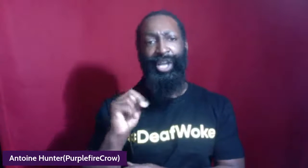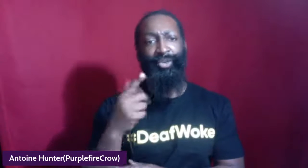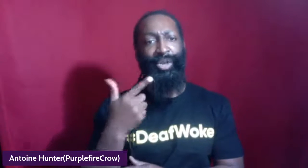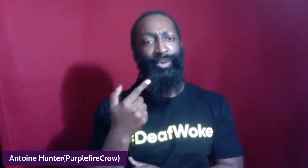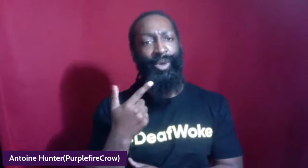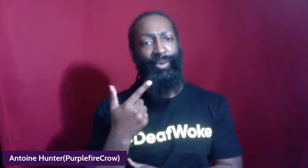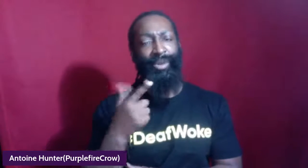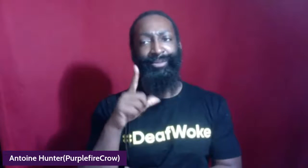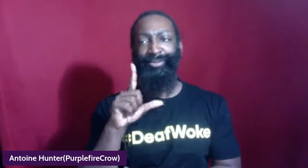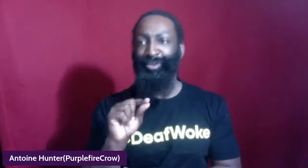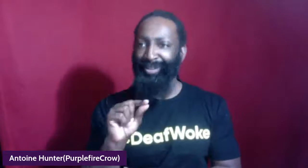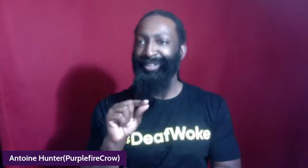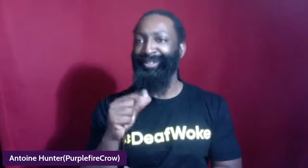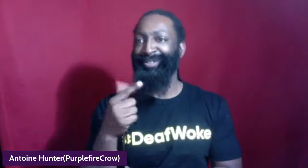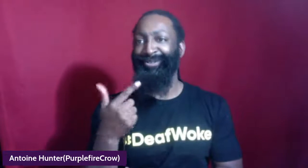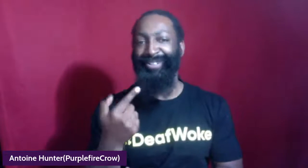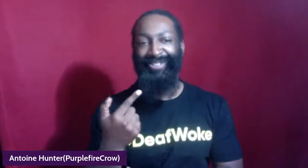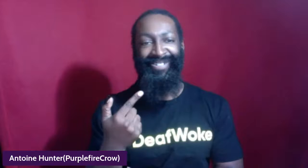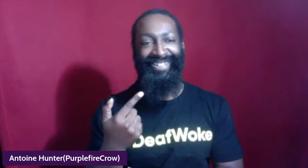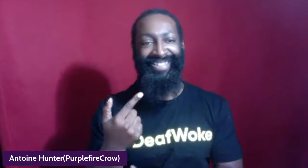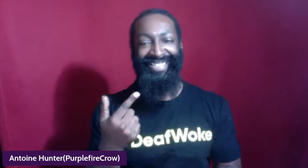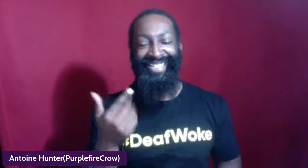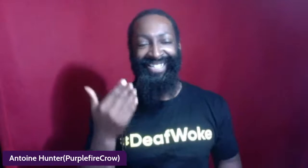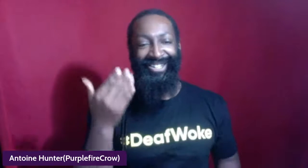Thursday, January 21.